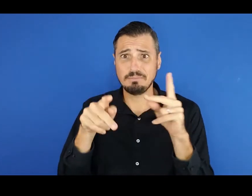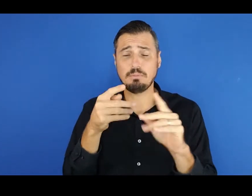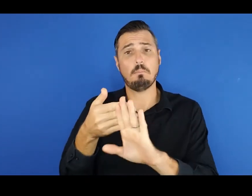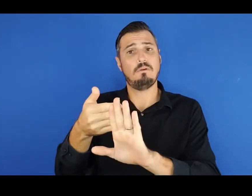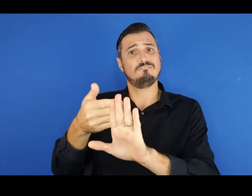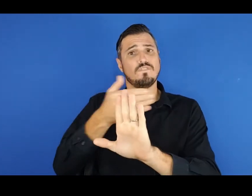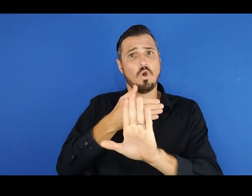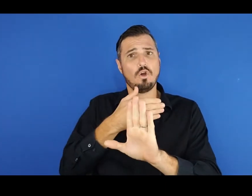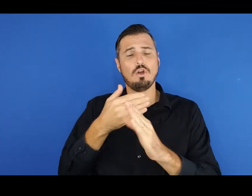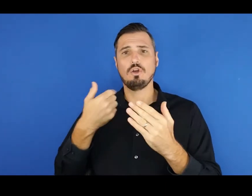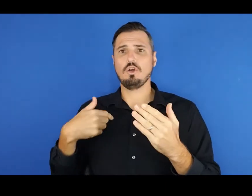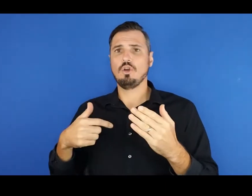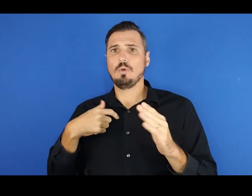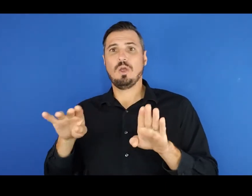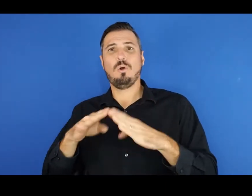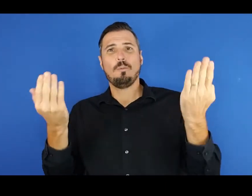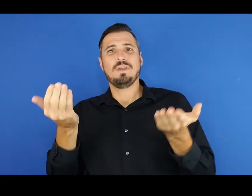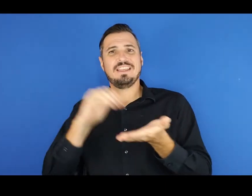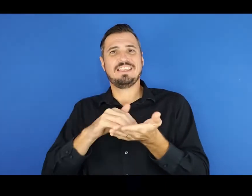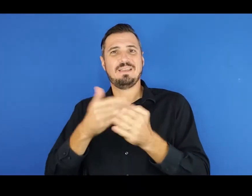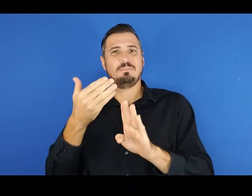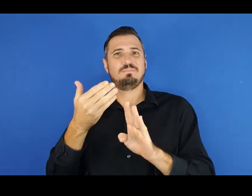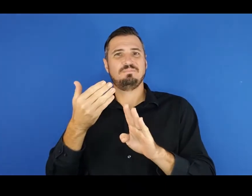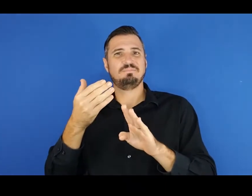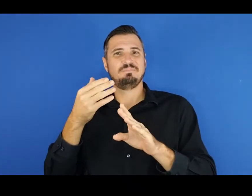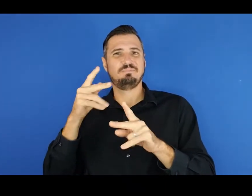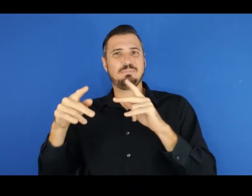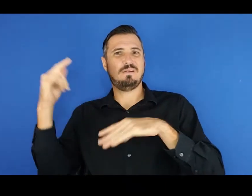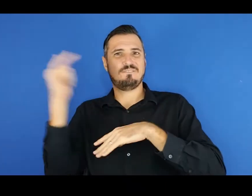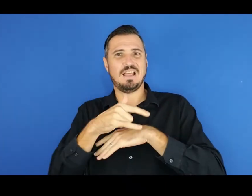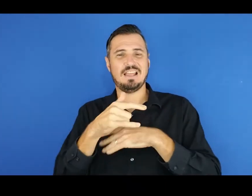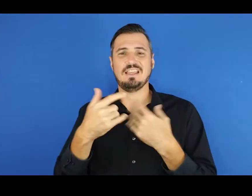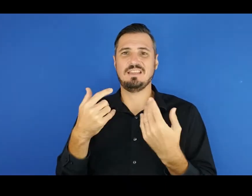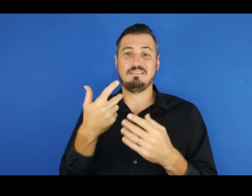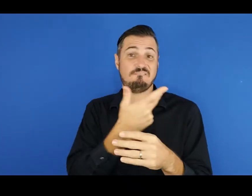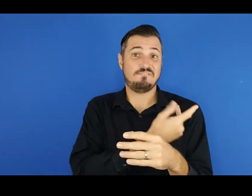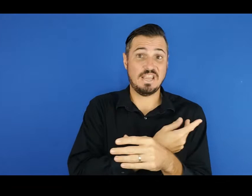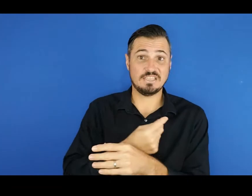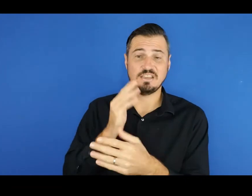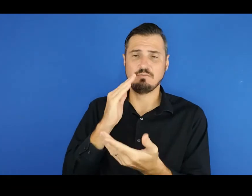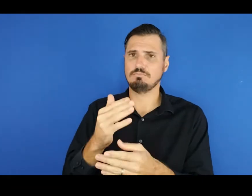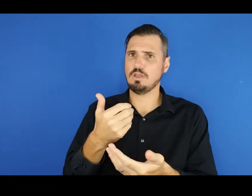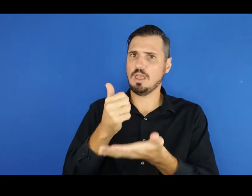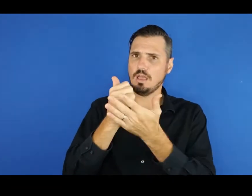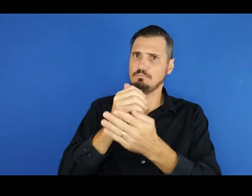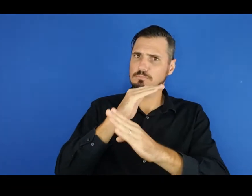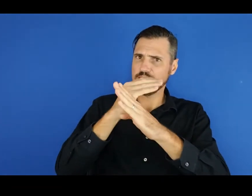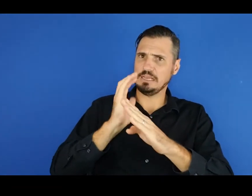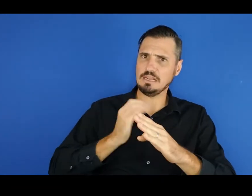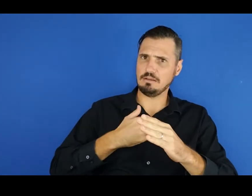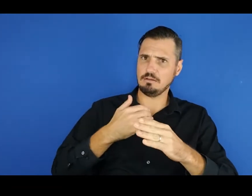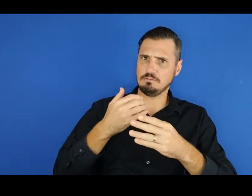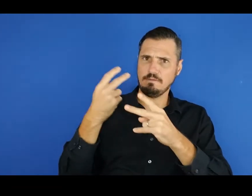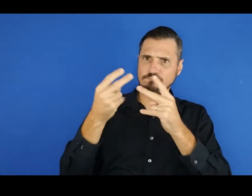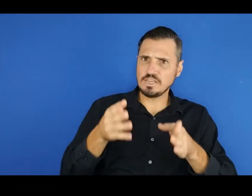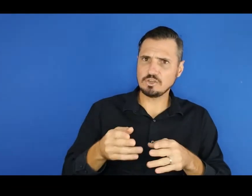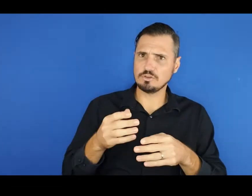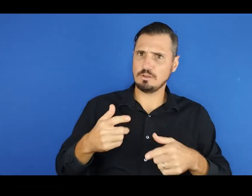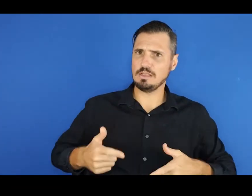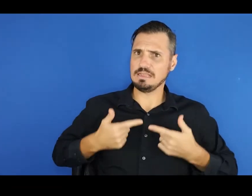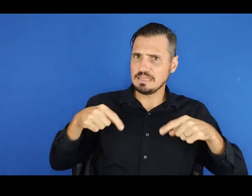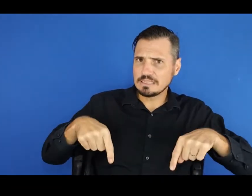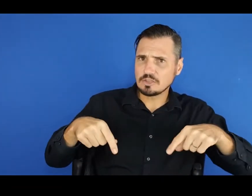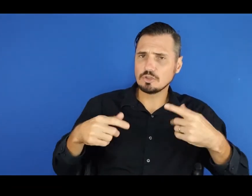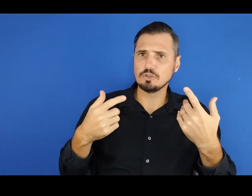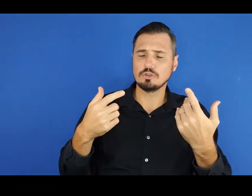a strong layer of protection as we anticipate more people traveling, both visitors and residents. If you